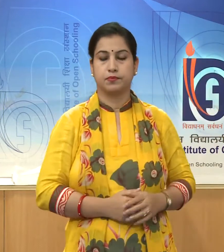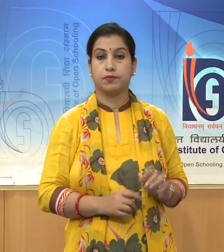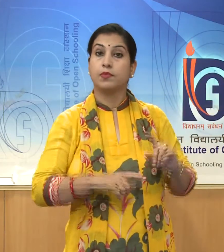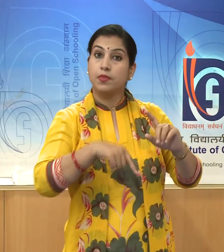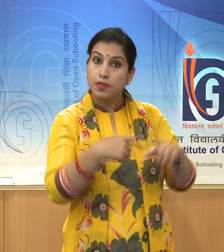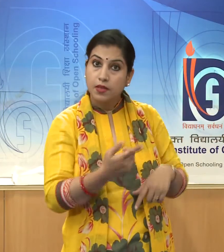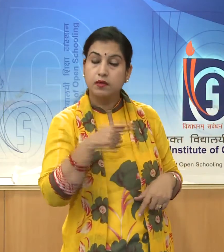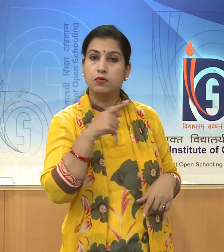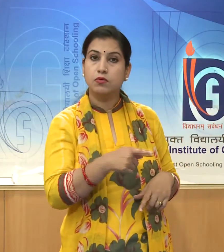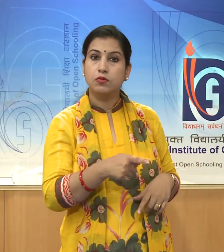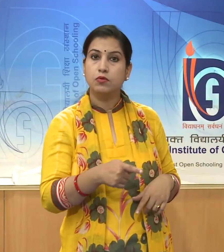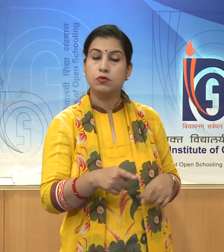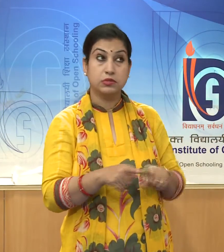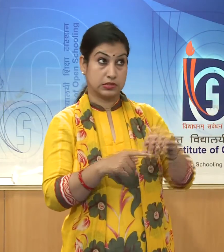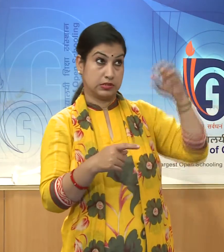than to sunlight.